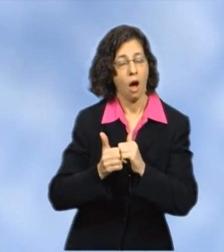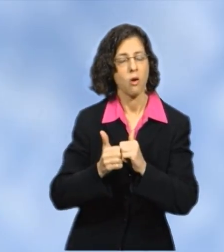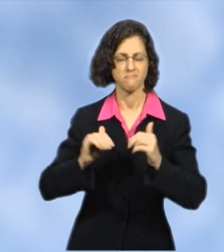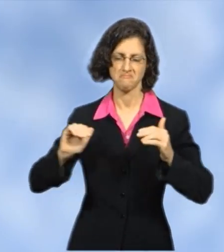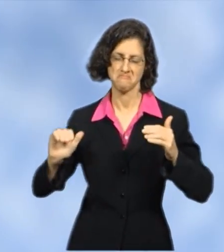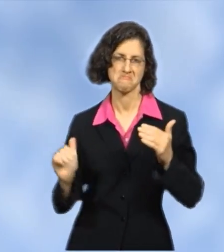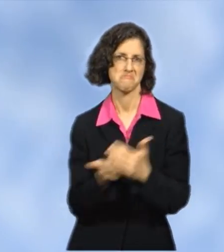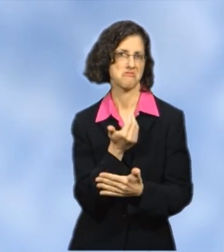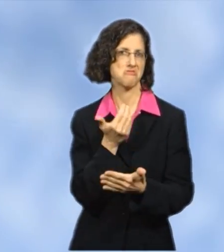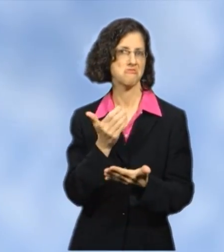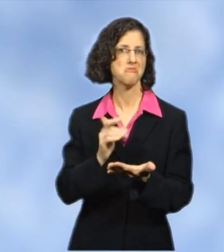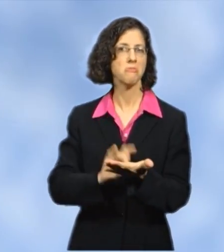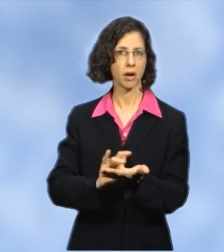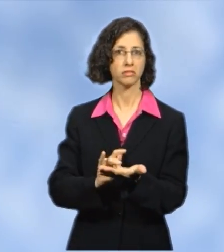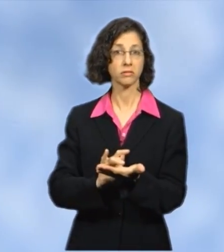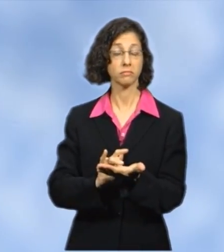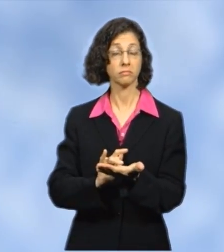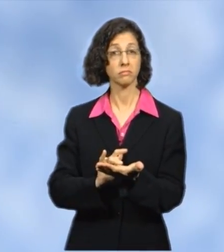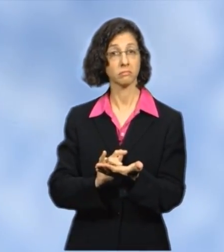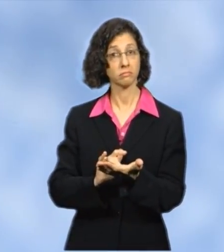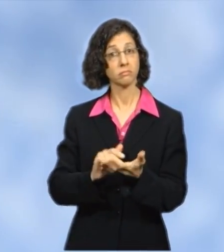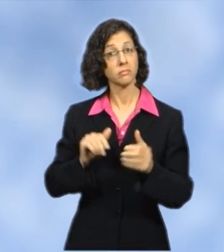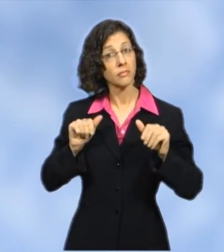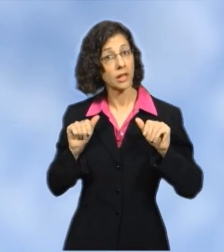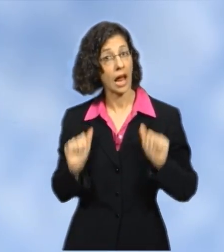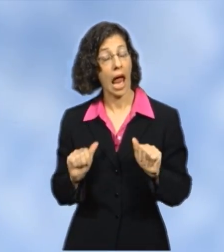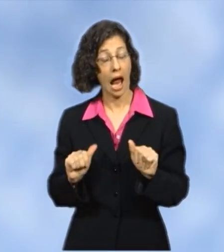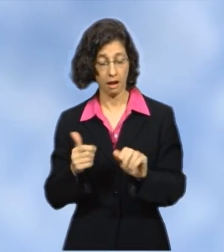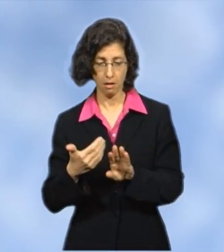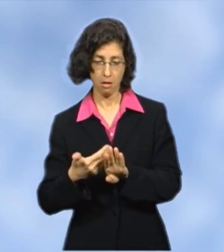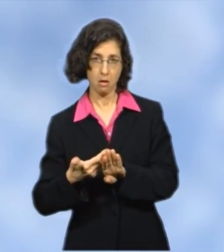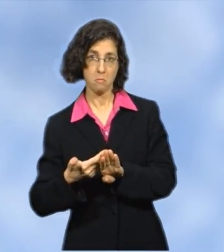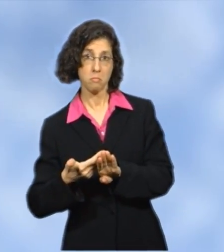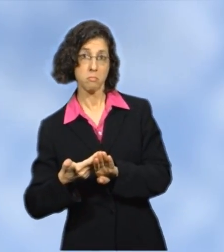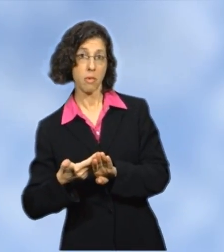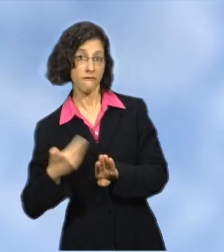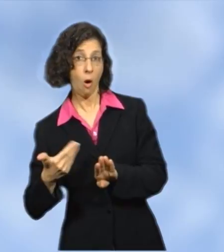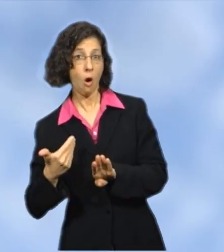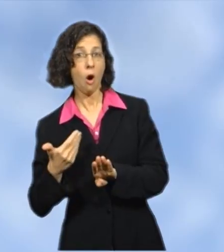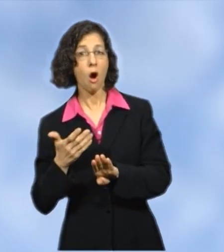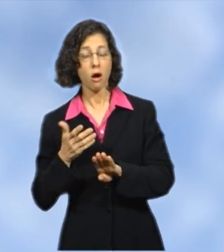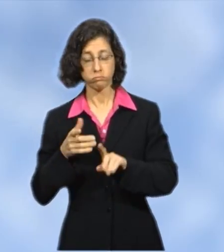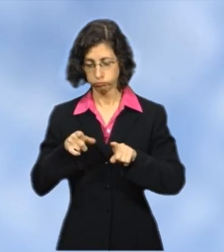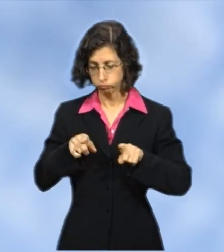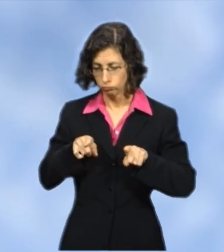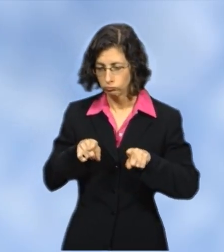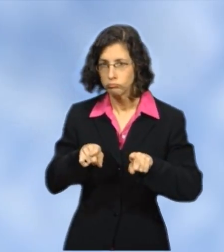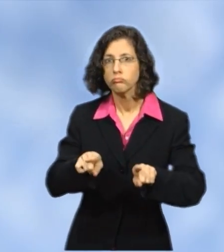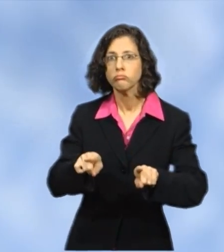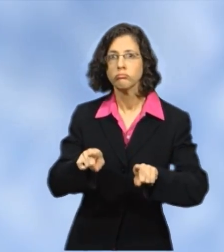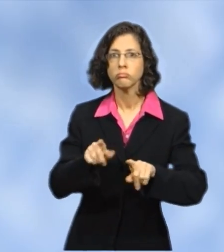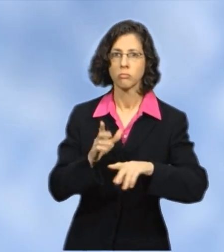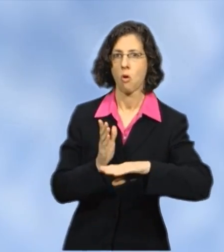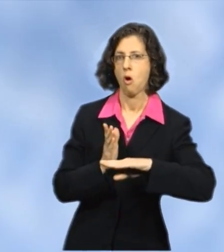Some of these medicines can be either given before, during, or